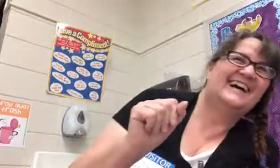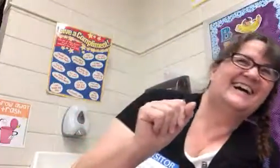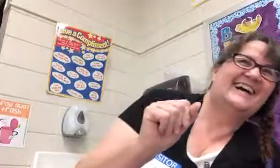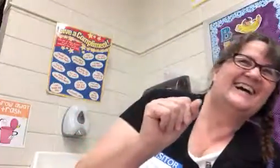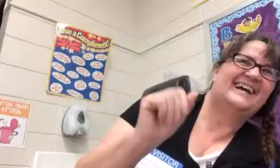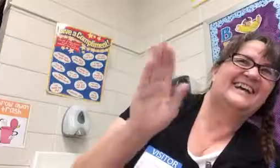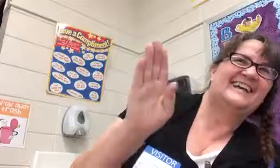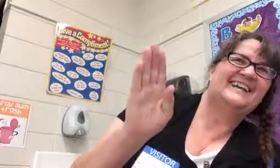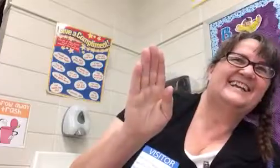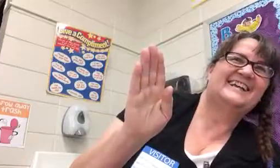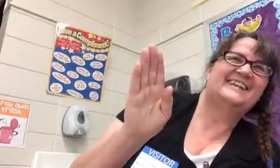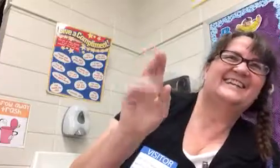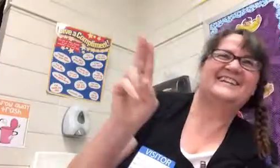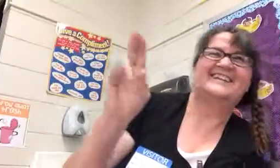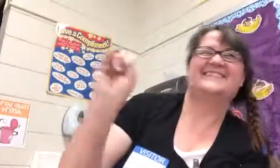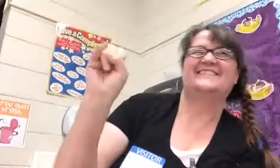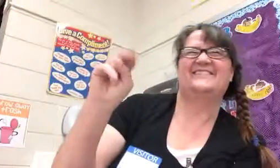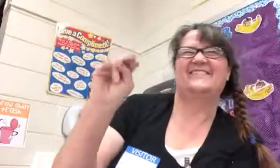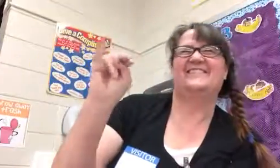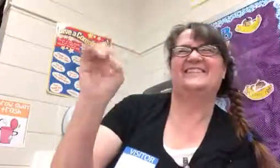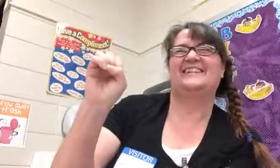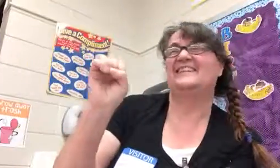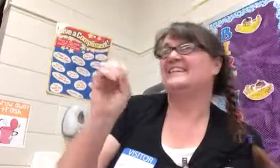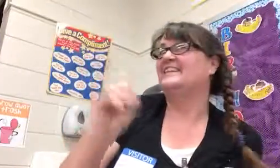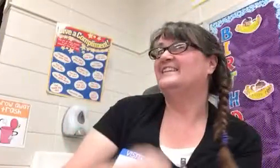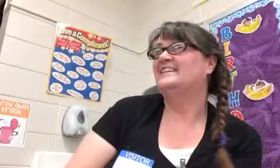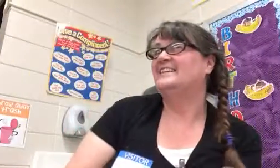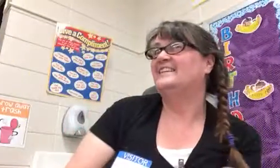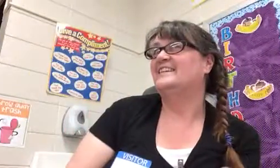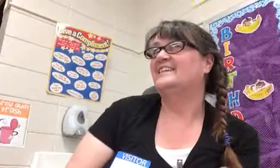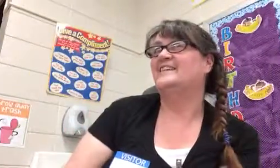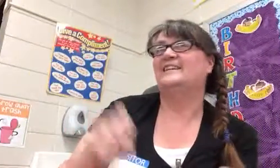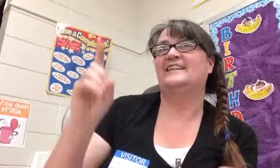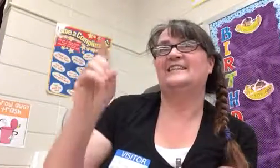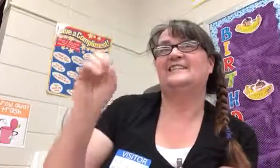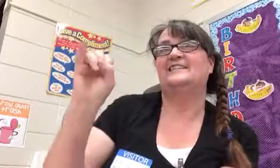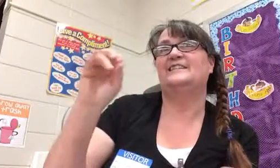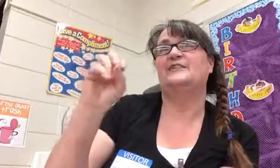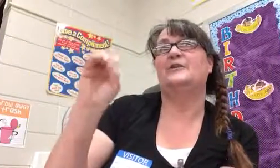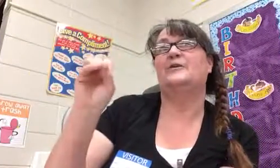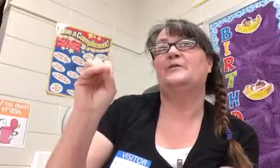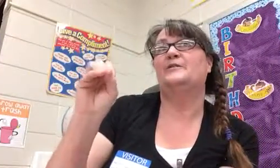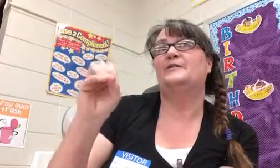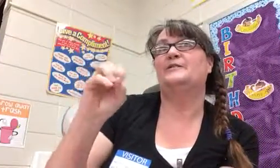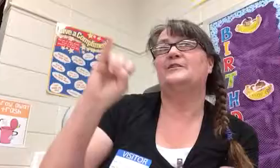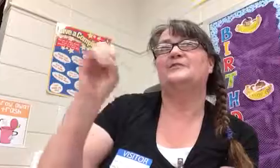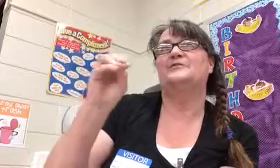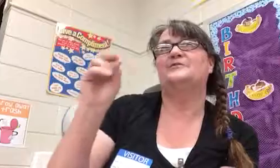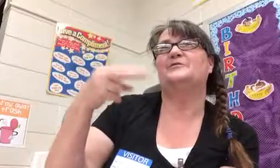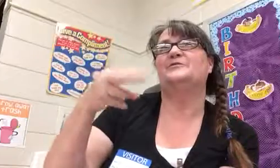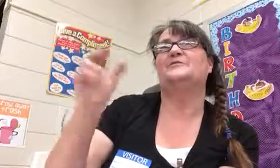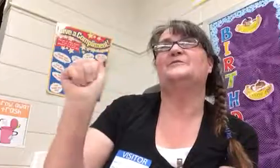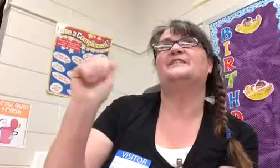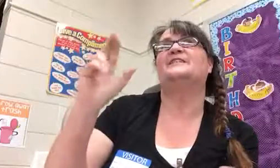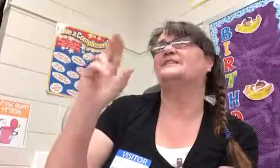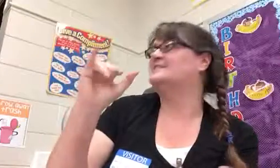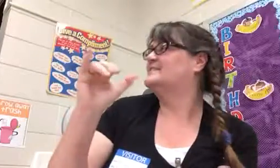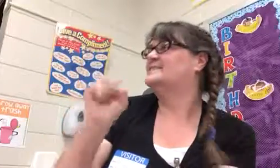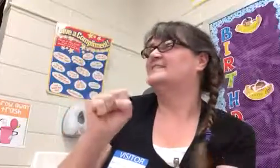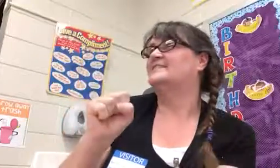Hi, my name is Vinny. Much better. Hi, my name is Dino. Hi, my name is Jonas. Go ahead, Ava. Hi, my